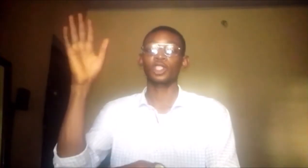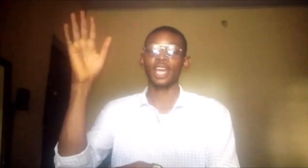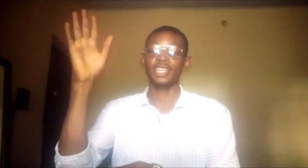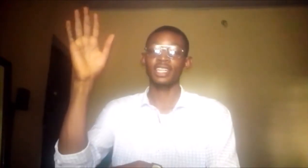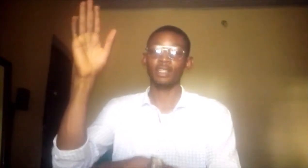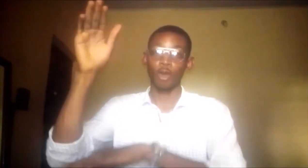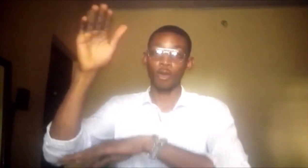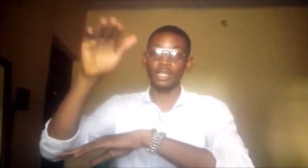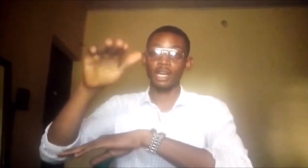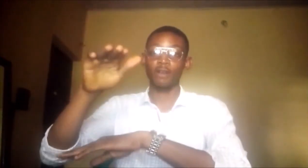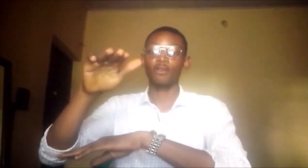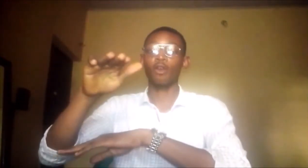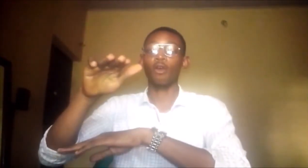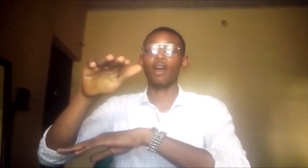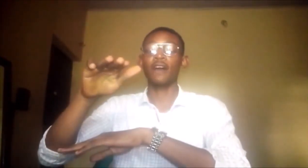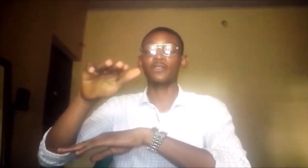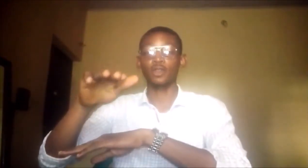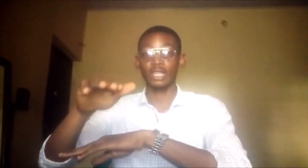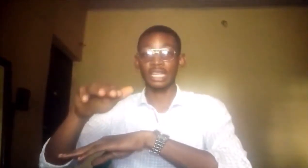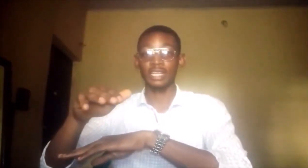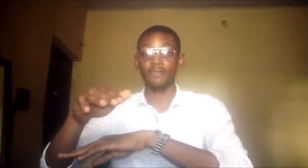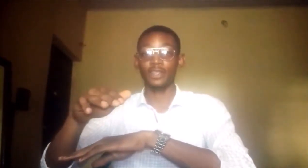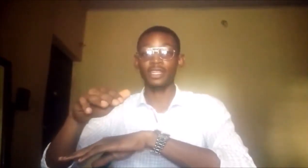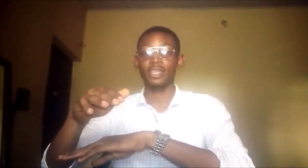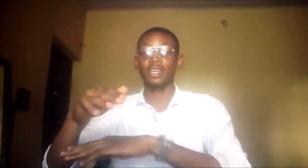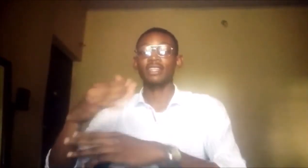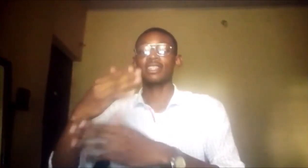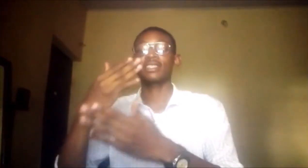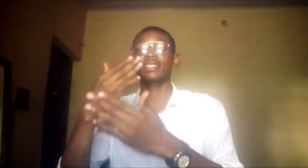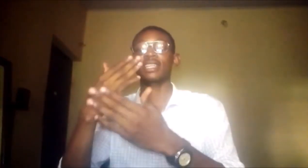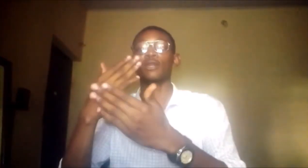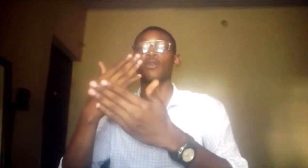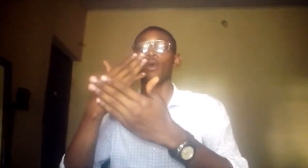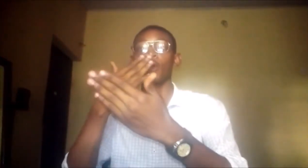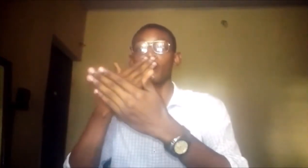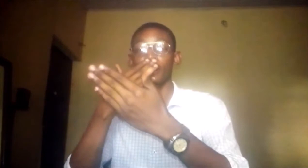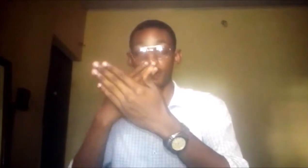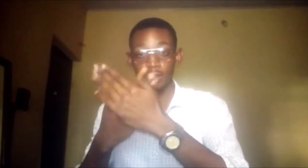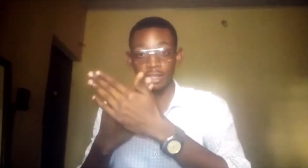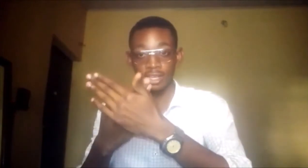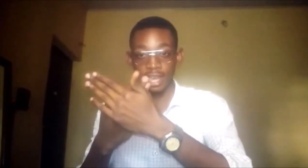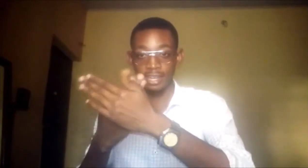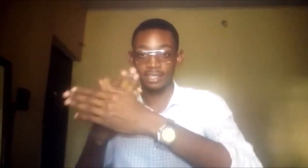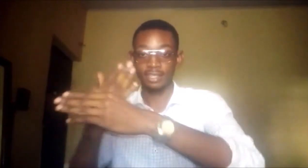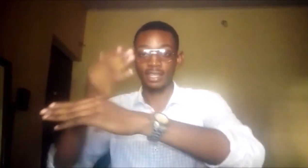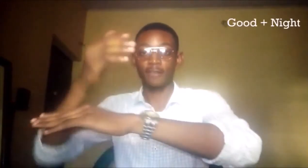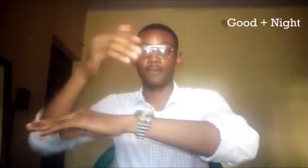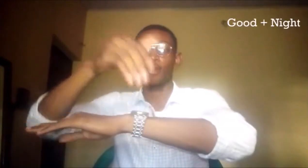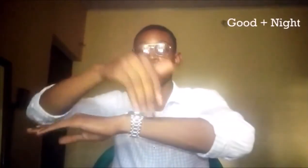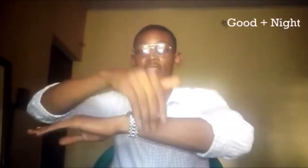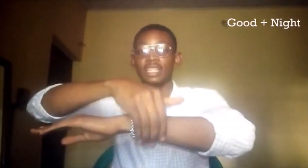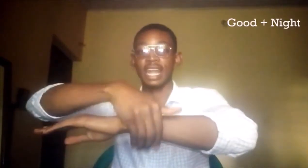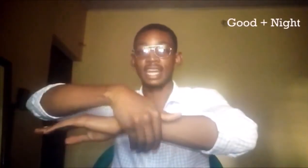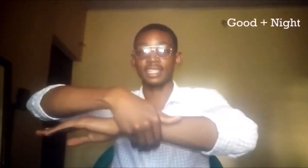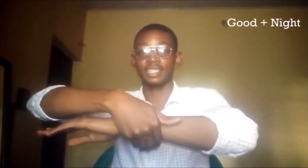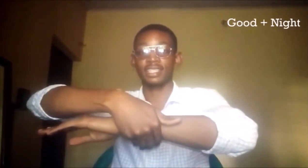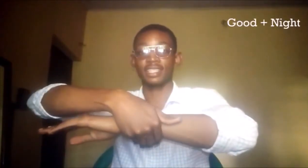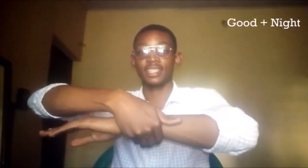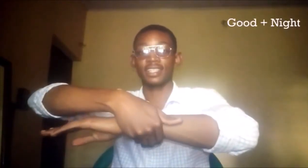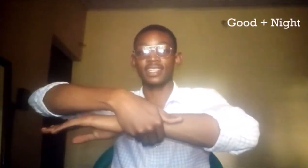shining and going down for afternoon and evening, this is the sign for good, and this is the sign for night. The